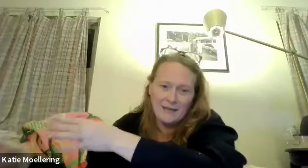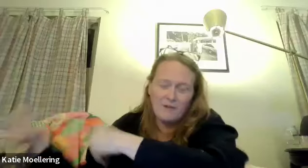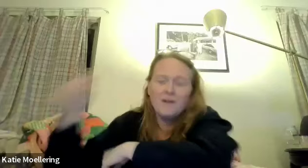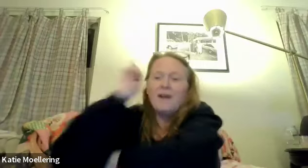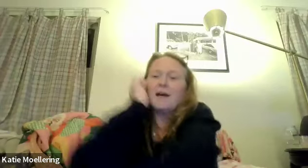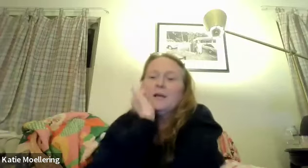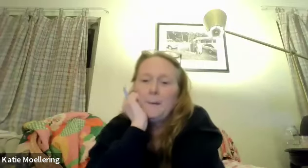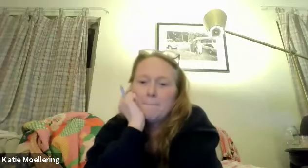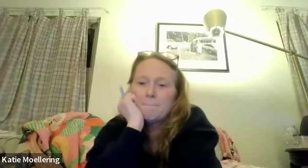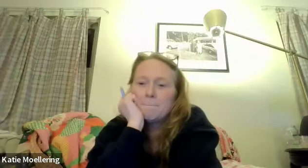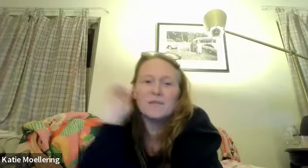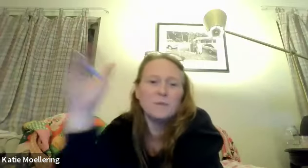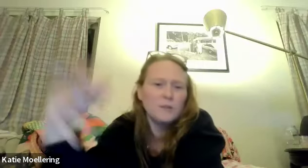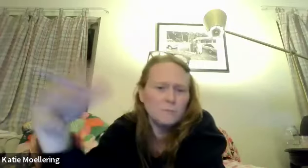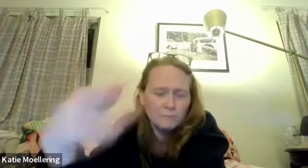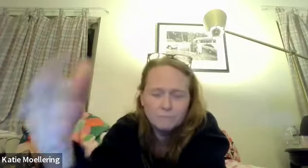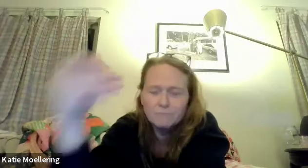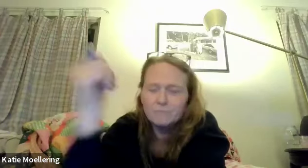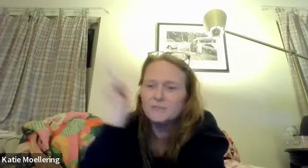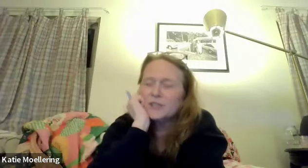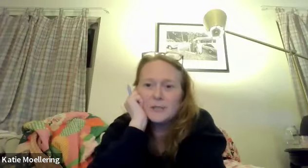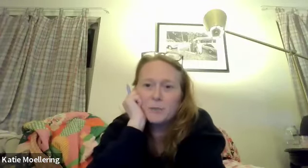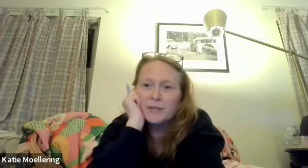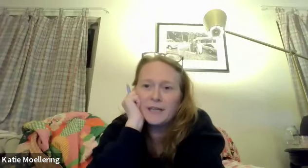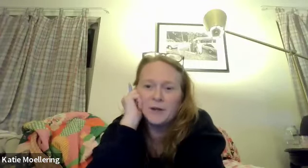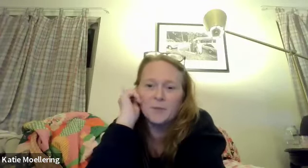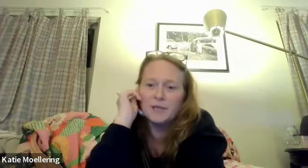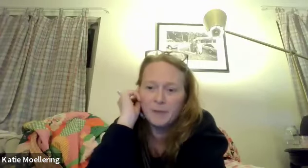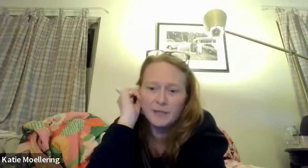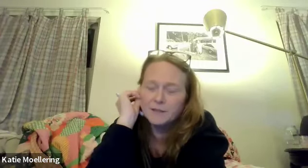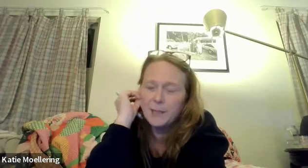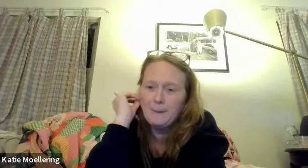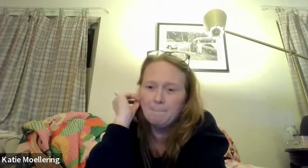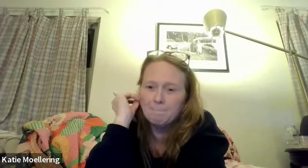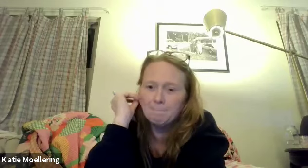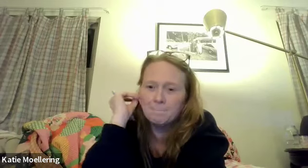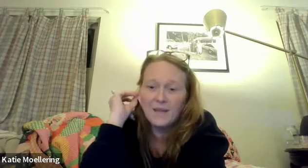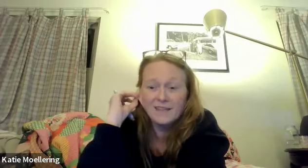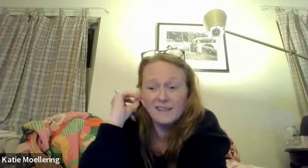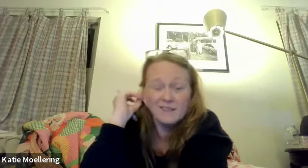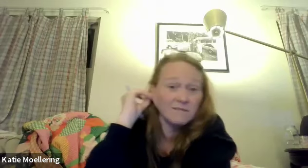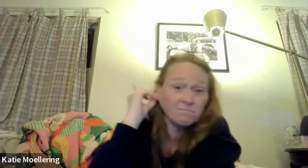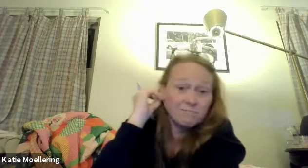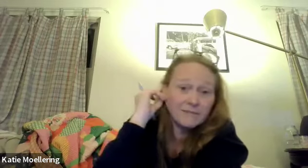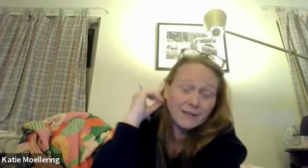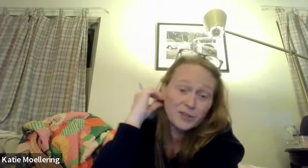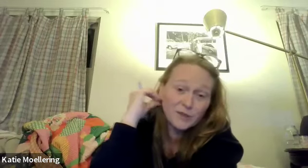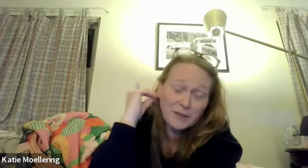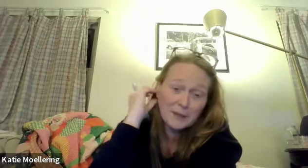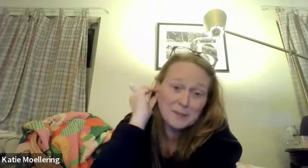ASL. Because Jillian does point that out a pretty good bit. Mhm. And I think that's it, unless you have something I think else.